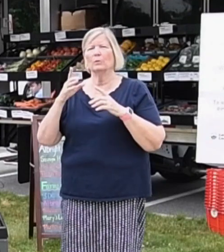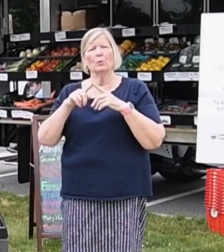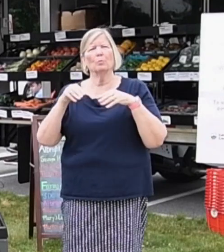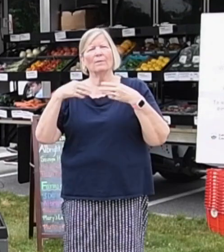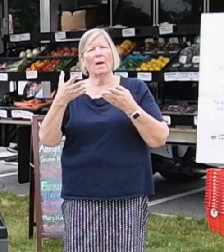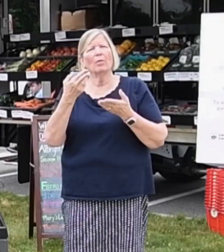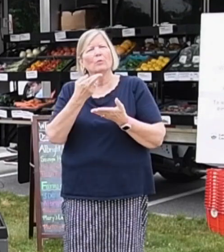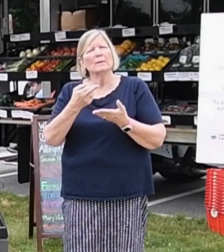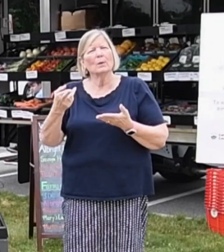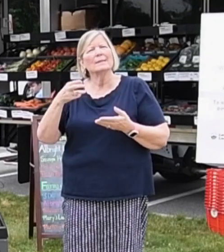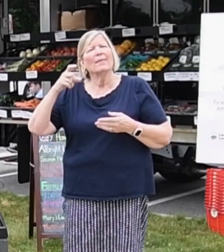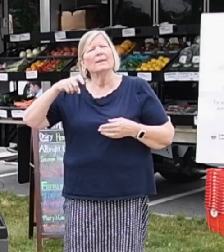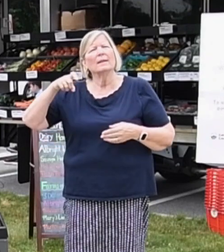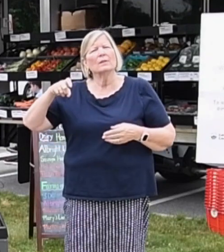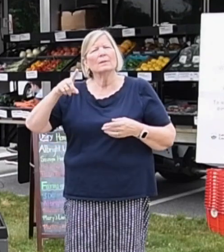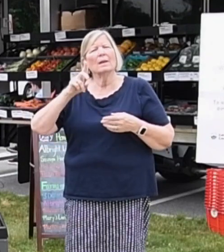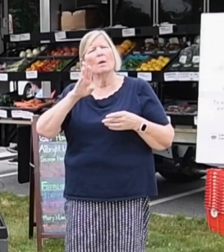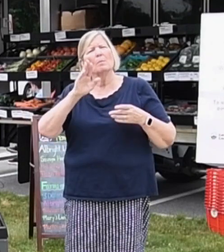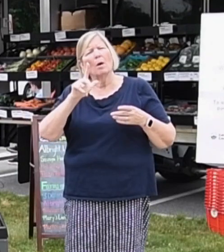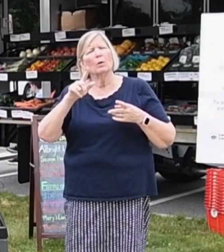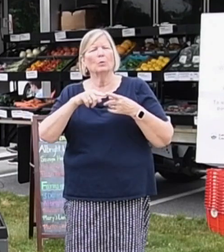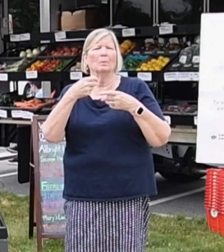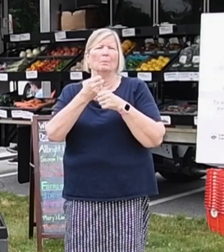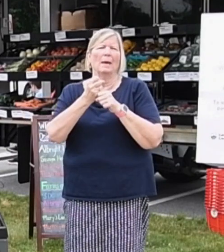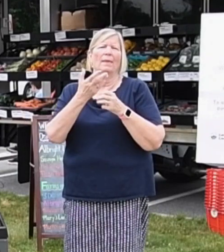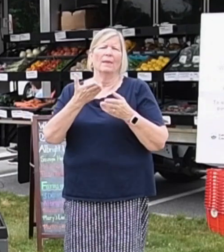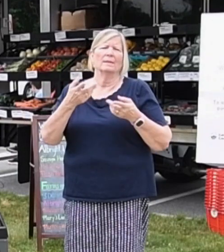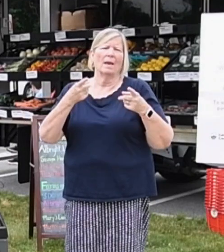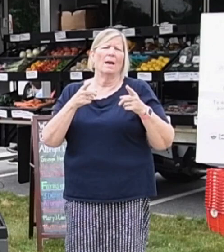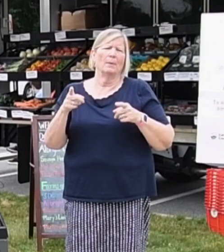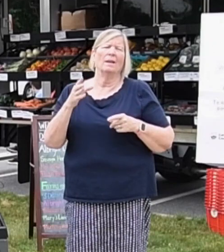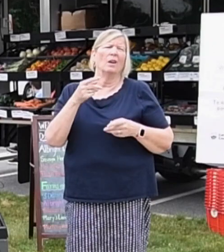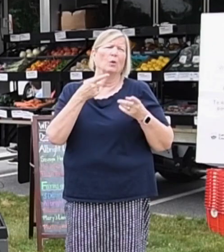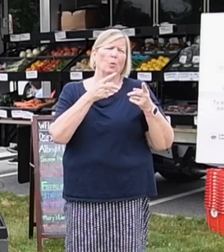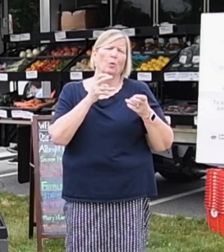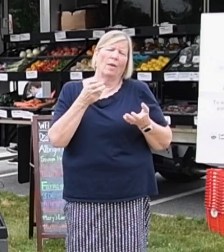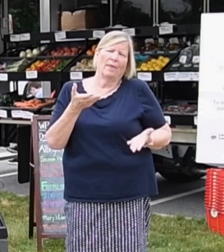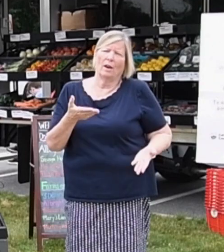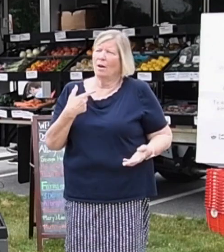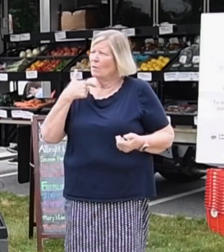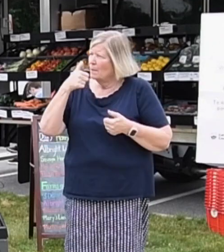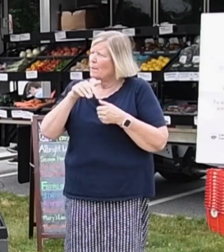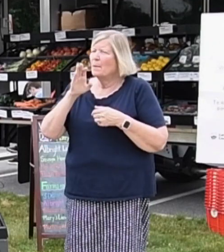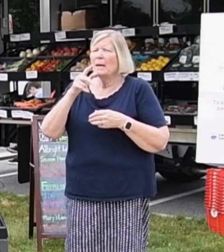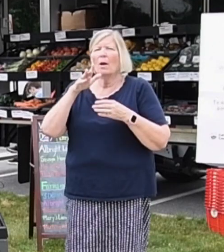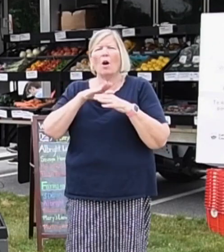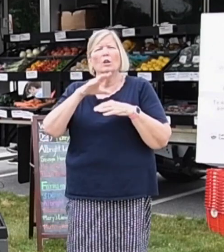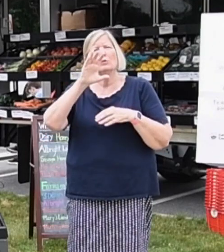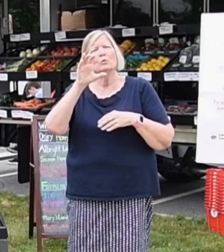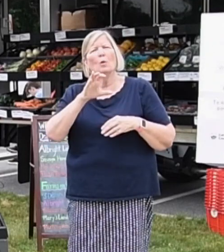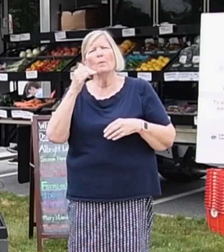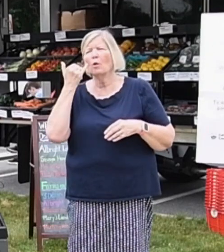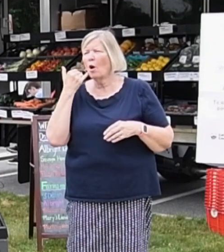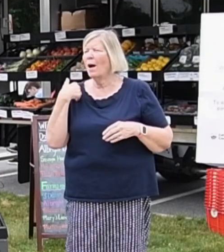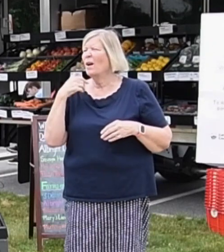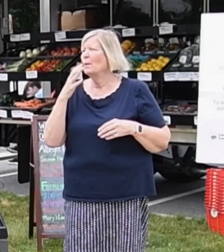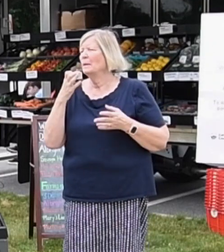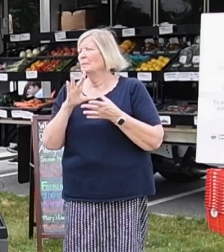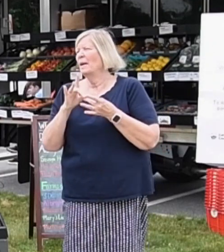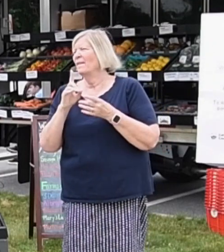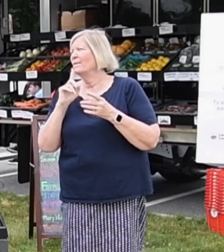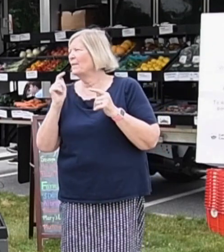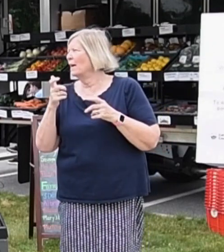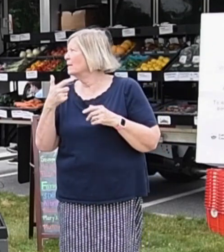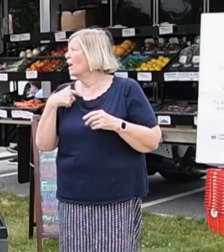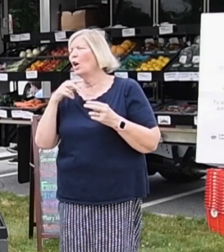the resources necessary, Dr. Ball, to make it happen. And you were there. I can remember being on a Zoom, and I'm just going to say this very quickly. I looked at